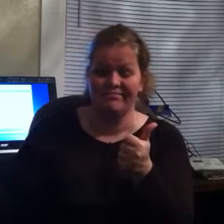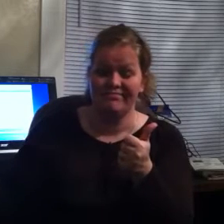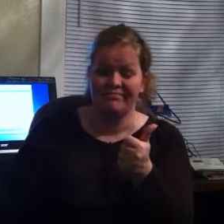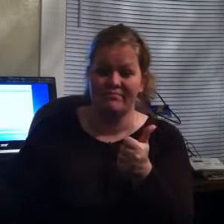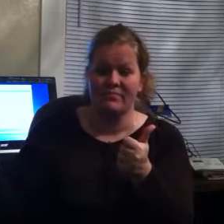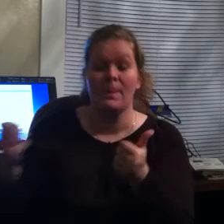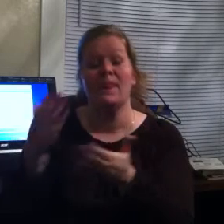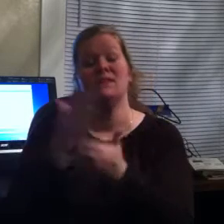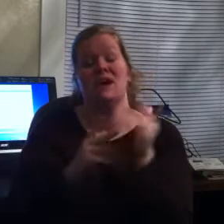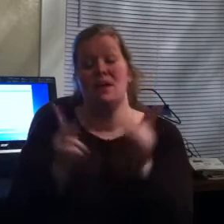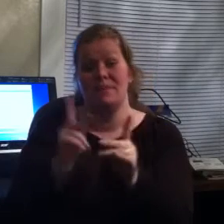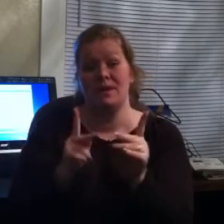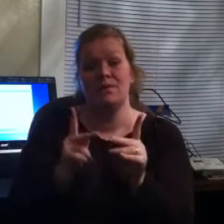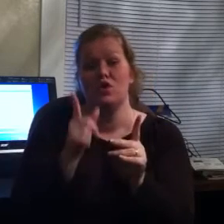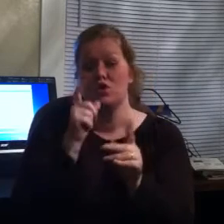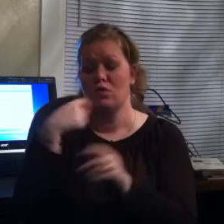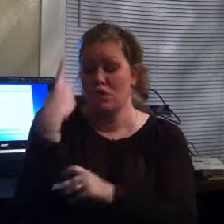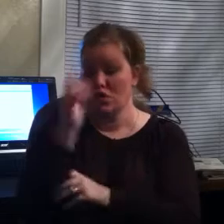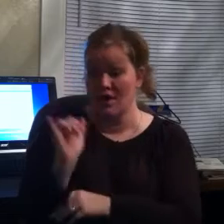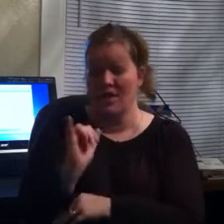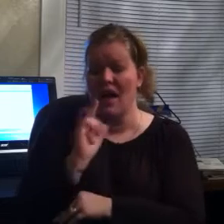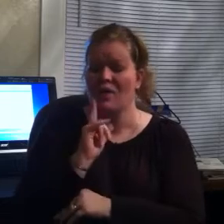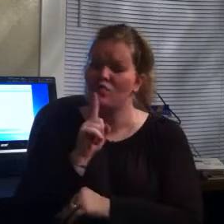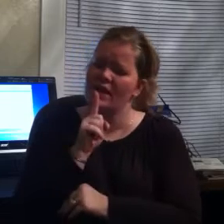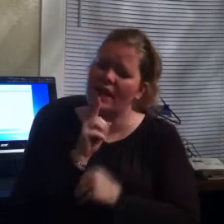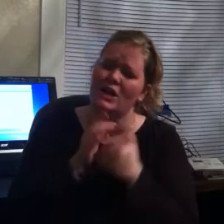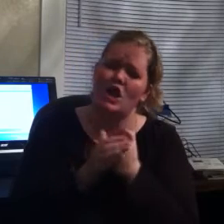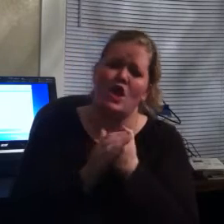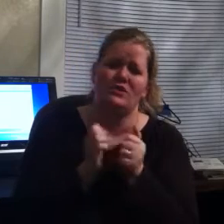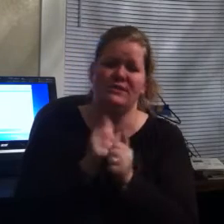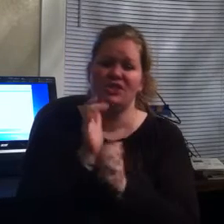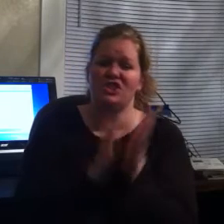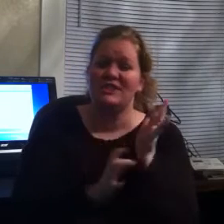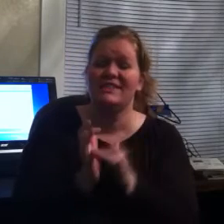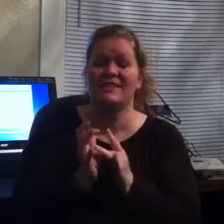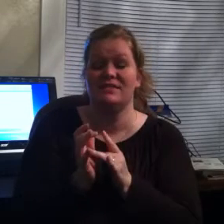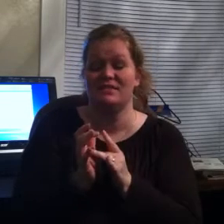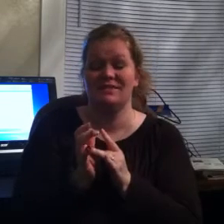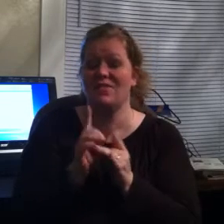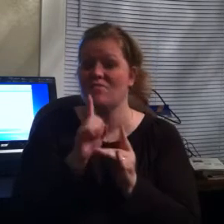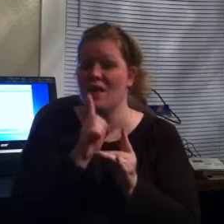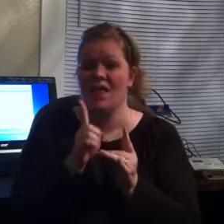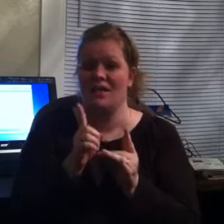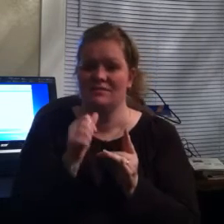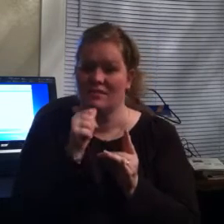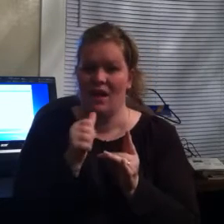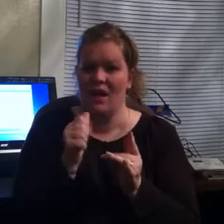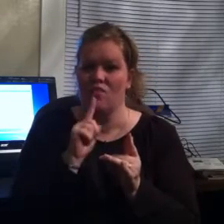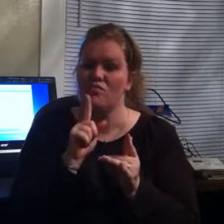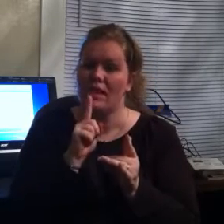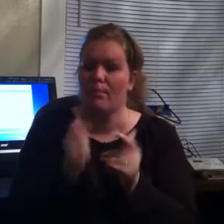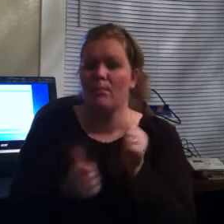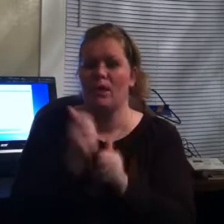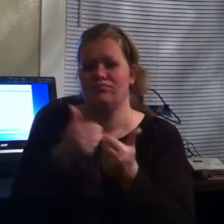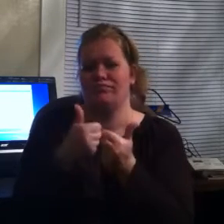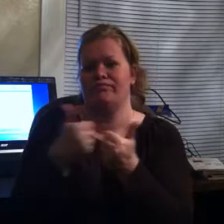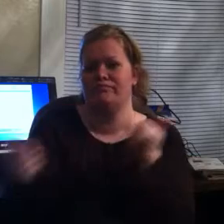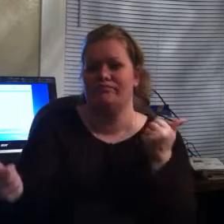Some of the people who look like they're the closest to Jesus are actually the farthest away from him. Age is not